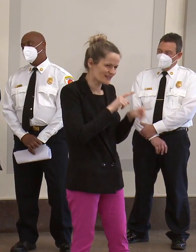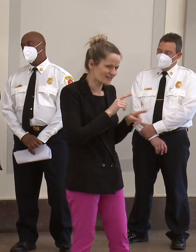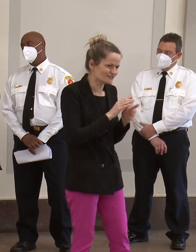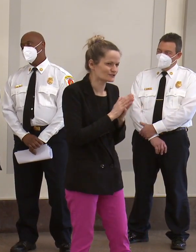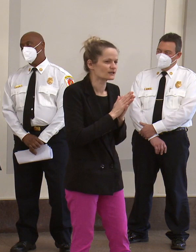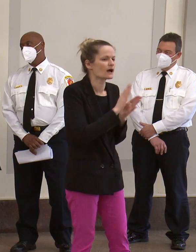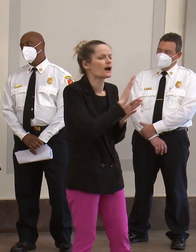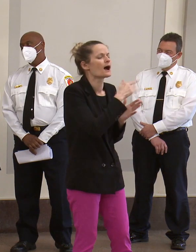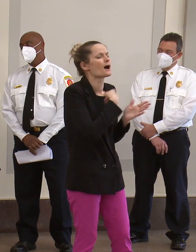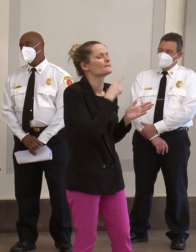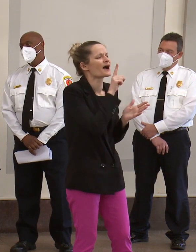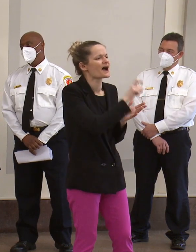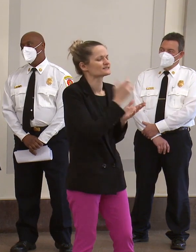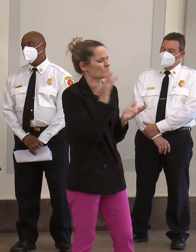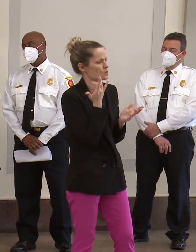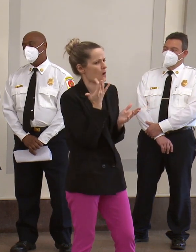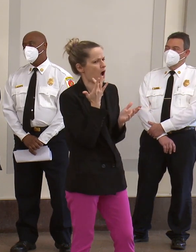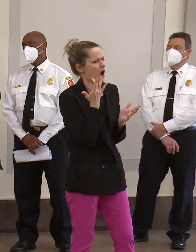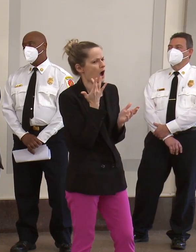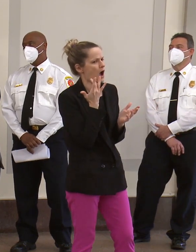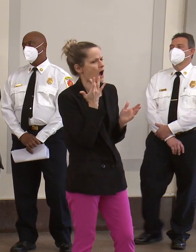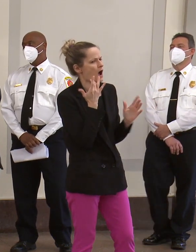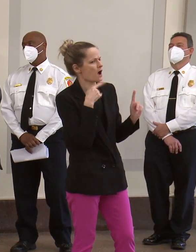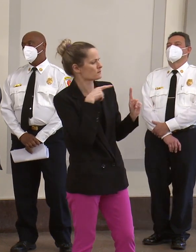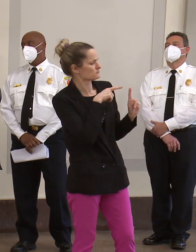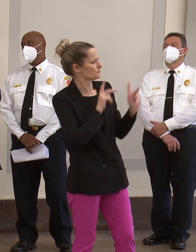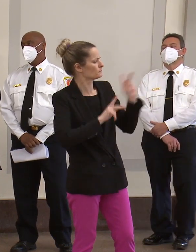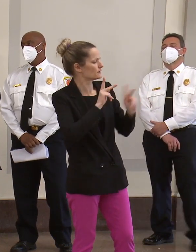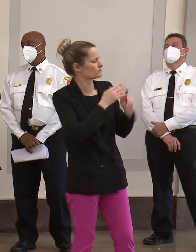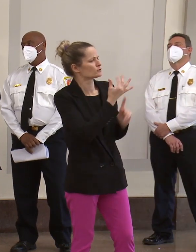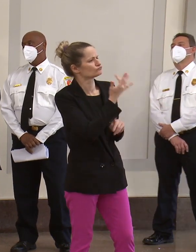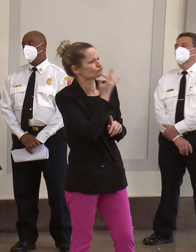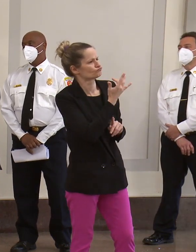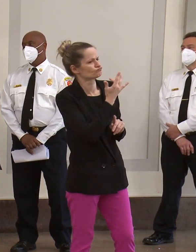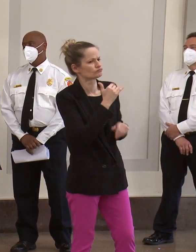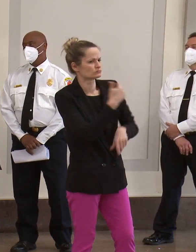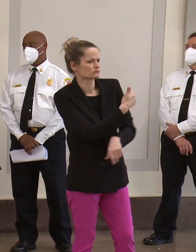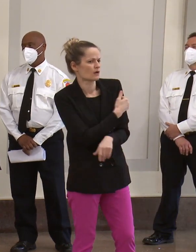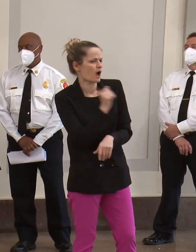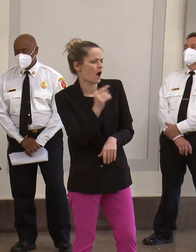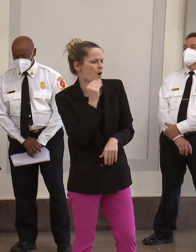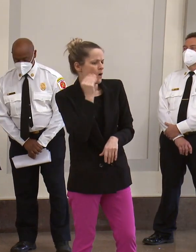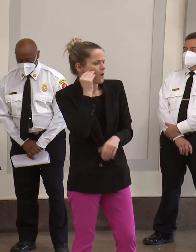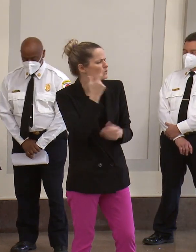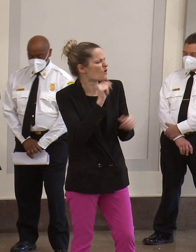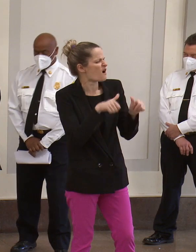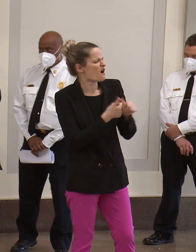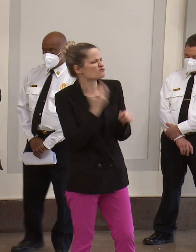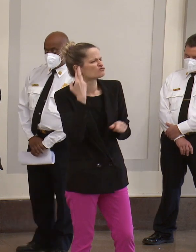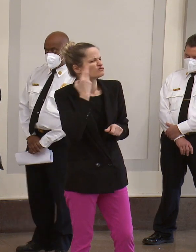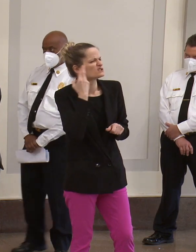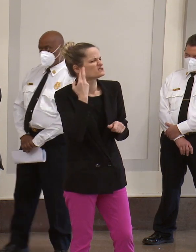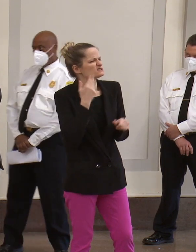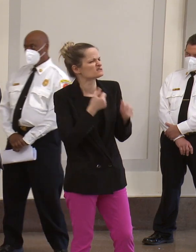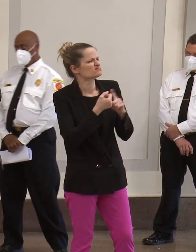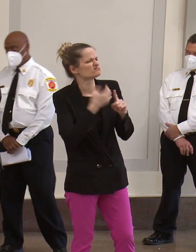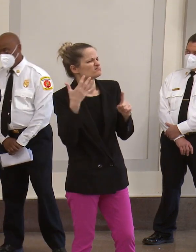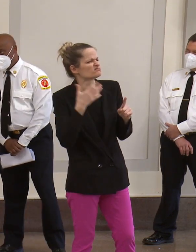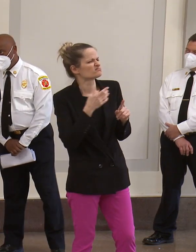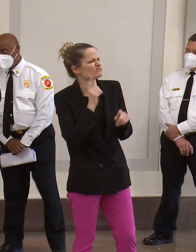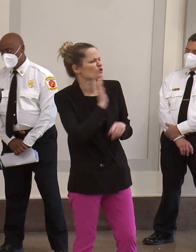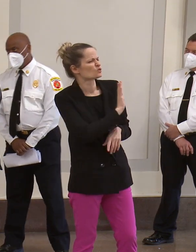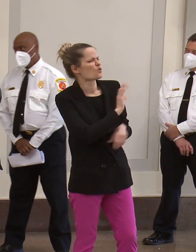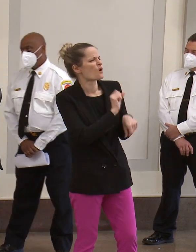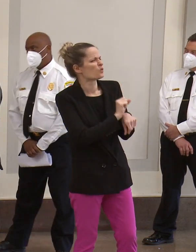specifically folks are signing up for this program. If you could share some of the reasons and stories you've heard in your work. Well, most of the reason is because they are